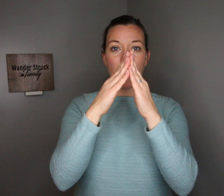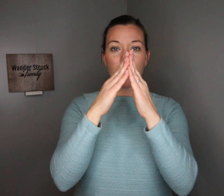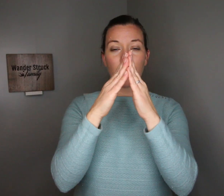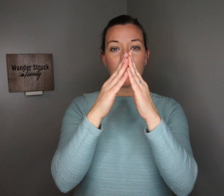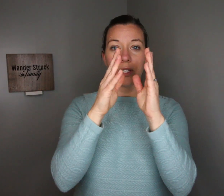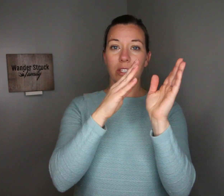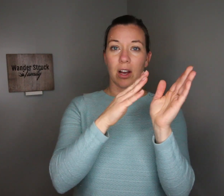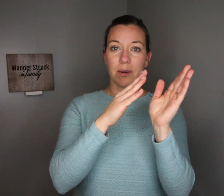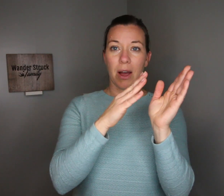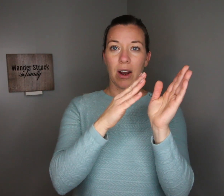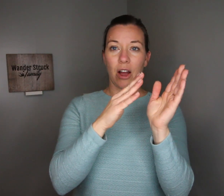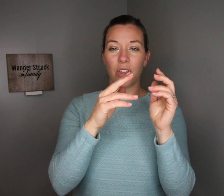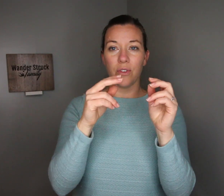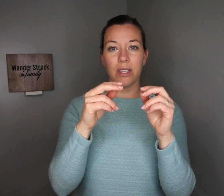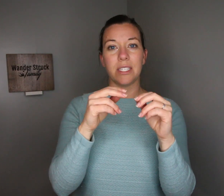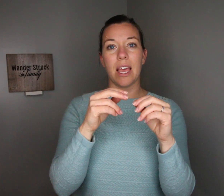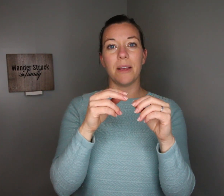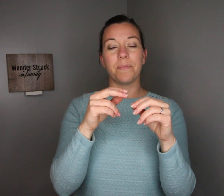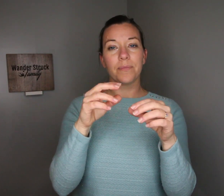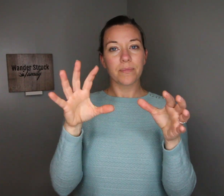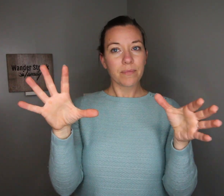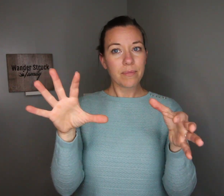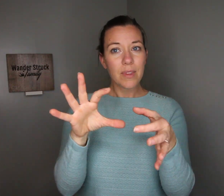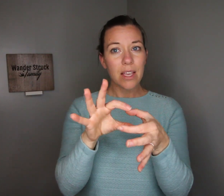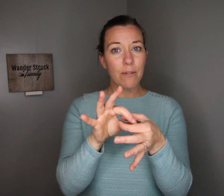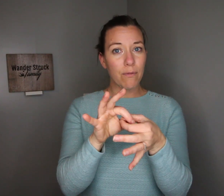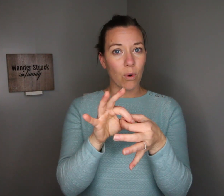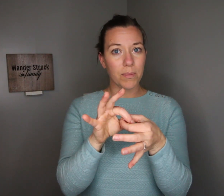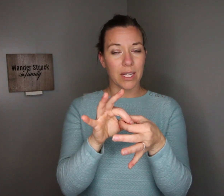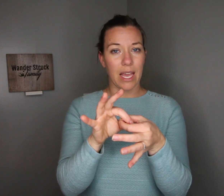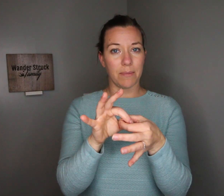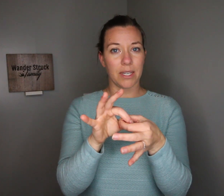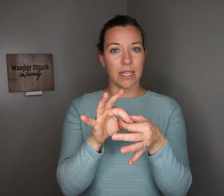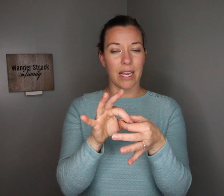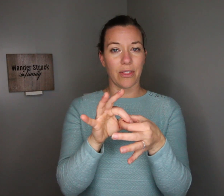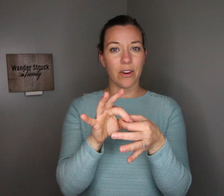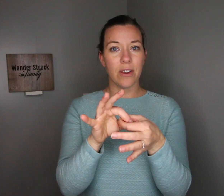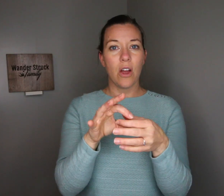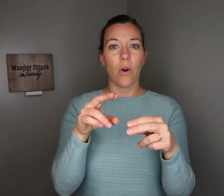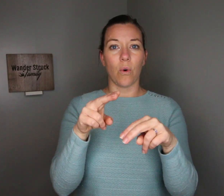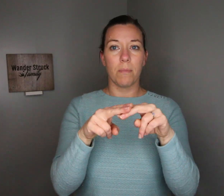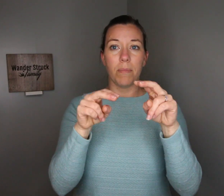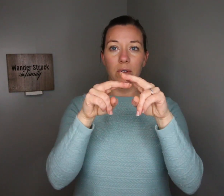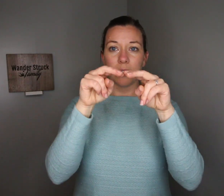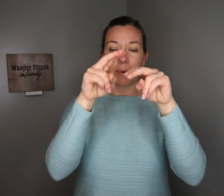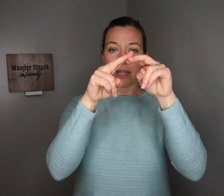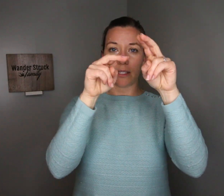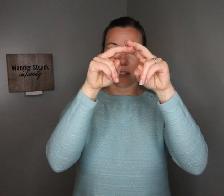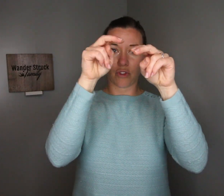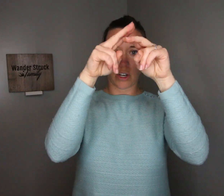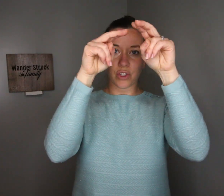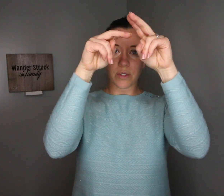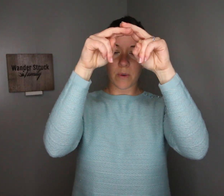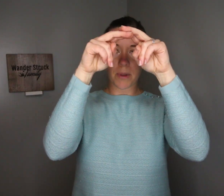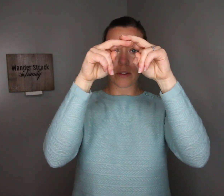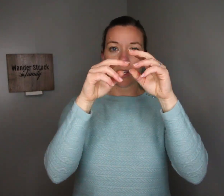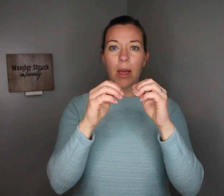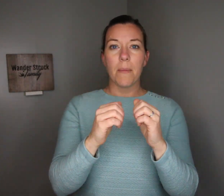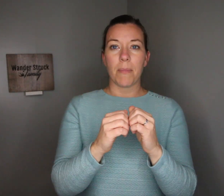remember, we just talked about how you could say it formed, it came together, or built because the structures were built, but